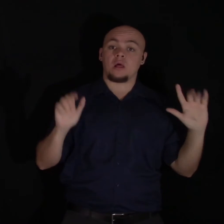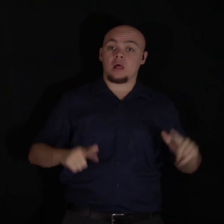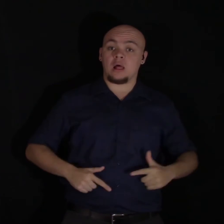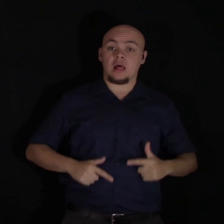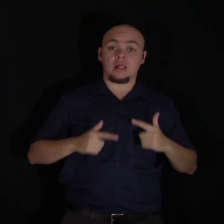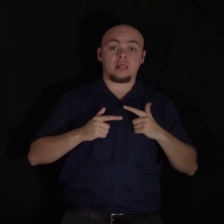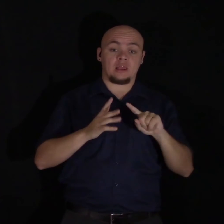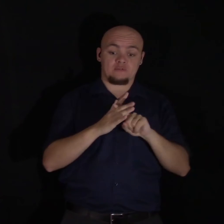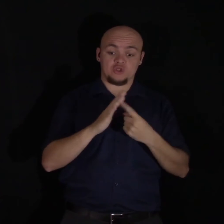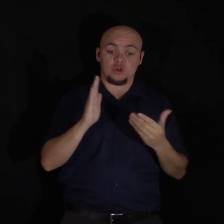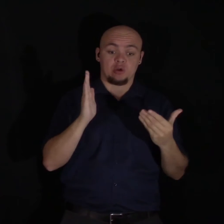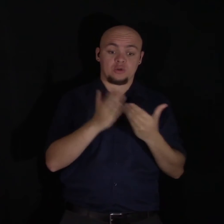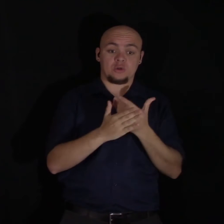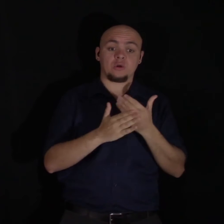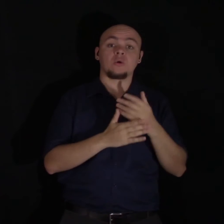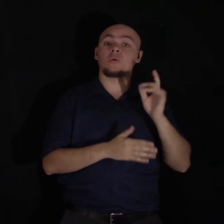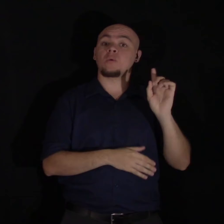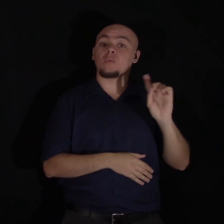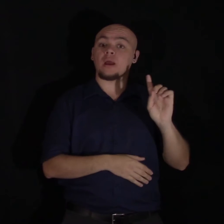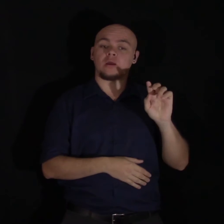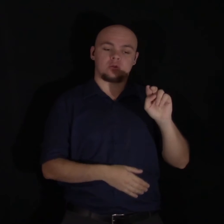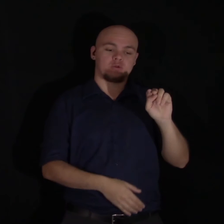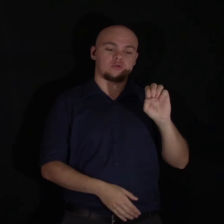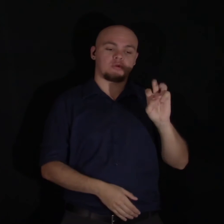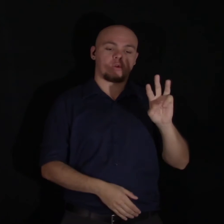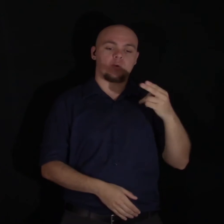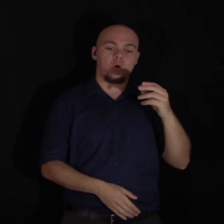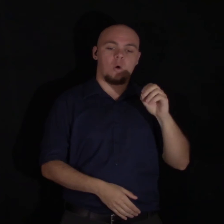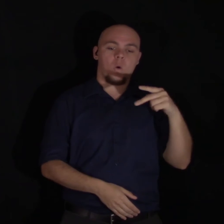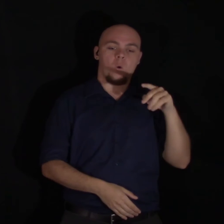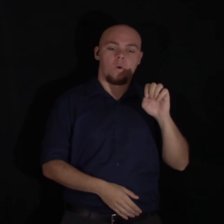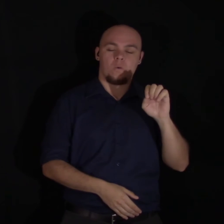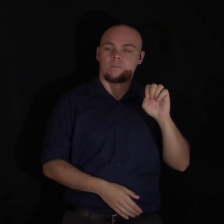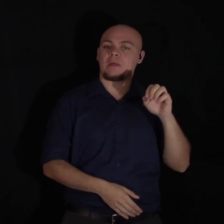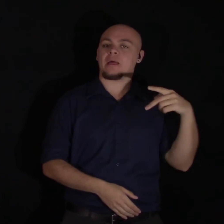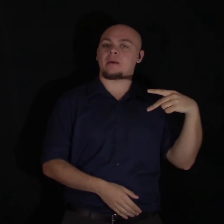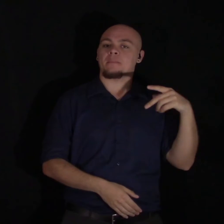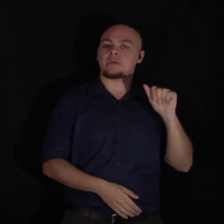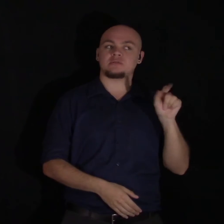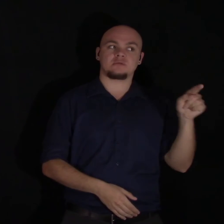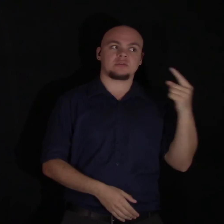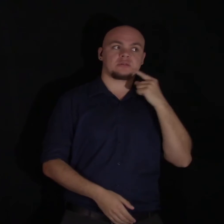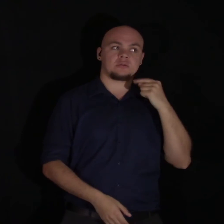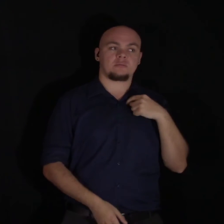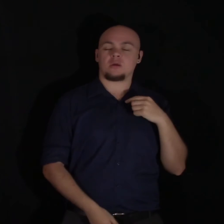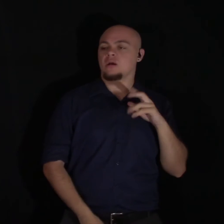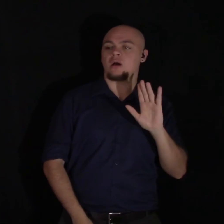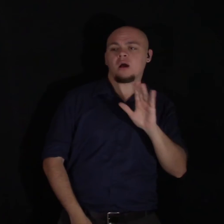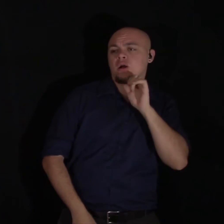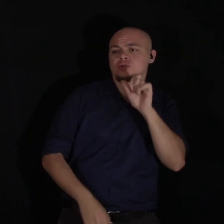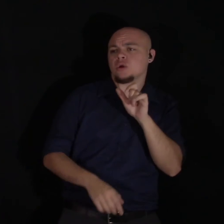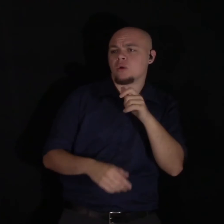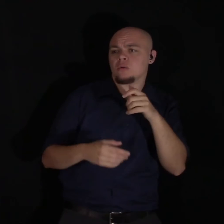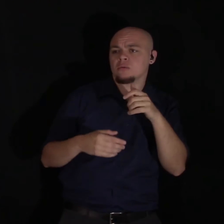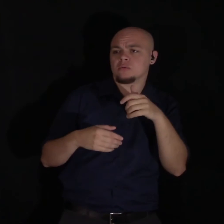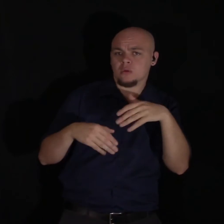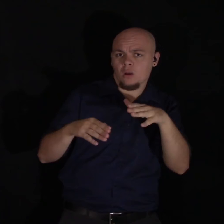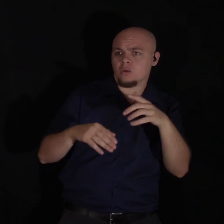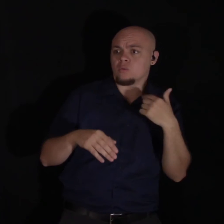life in New Hope, Pennsylvania. To which he said, "Don't go, we'll get married."